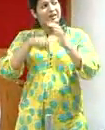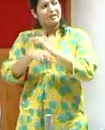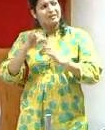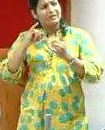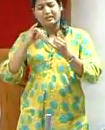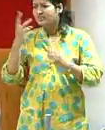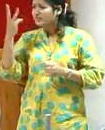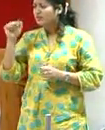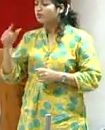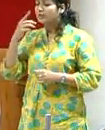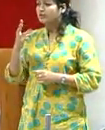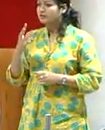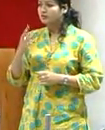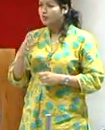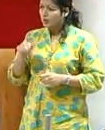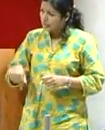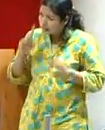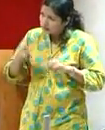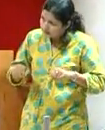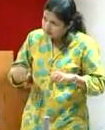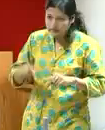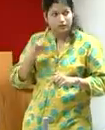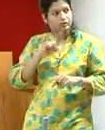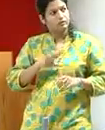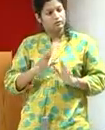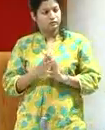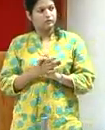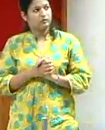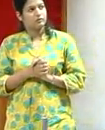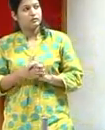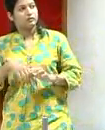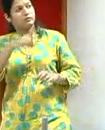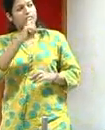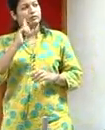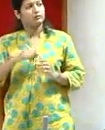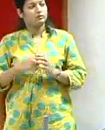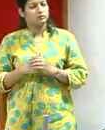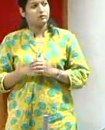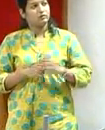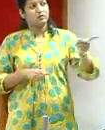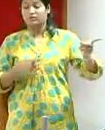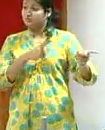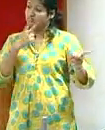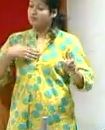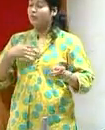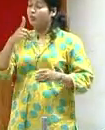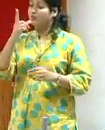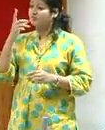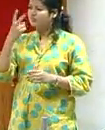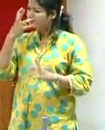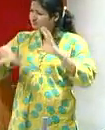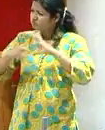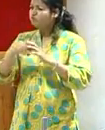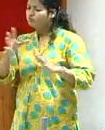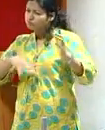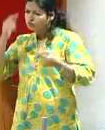advocacy. And takes up issues on their own with great enthusiasm, and I really would love to